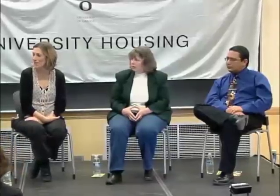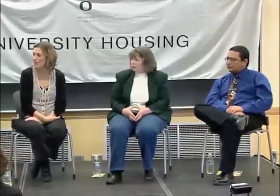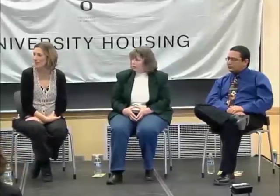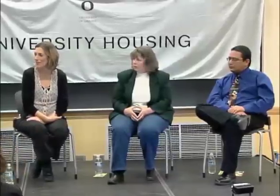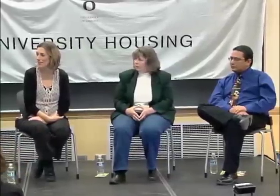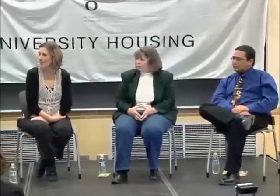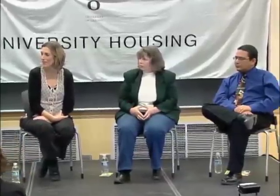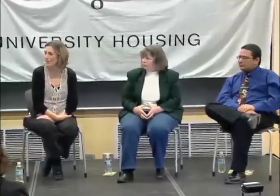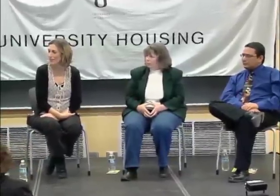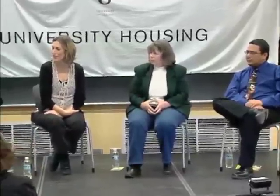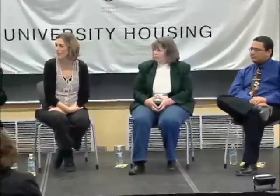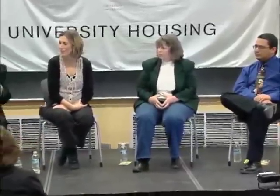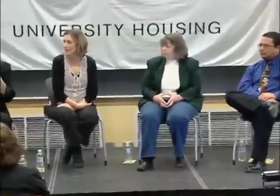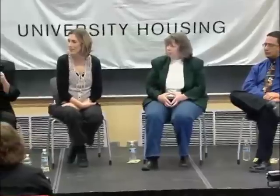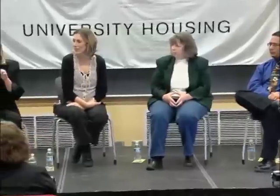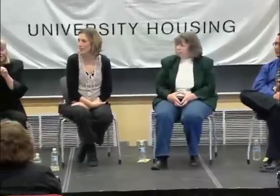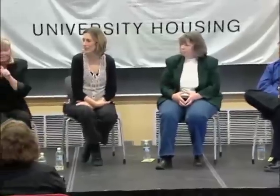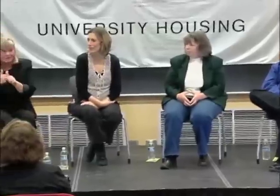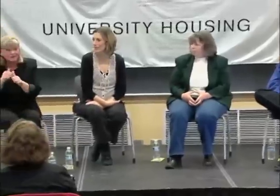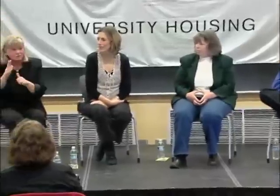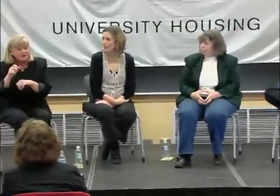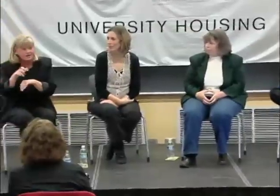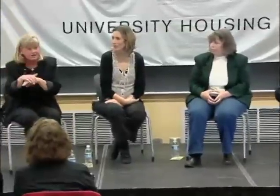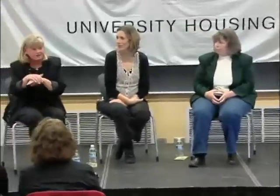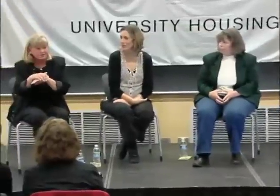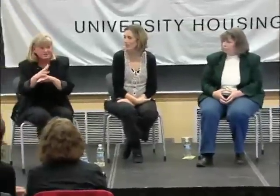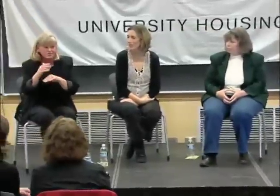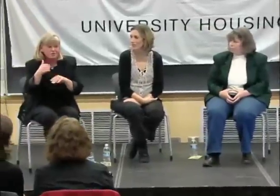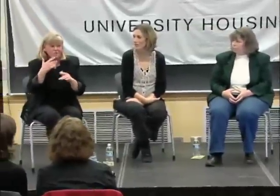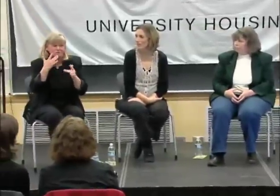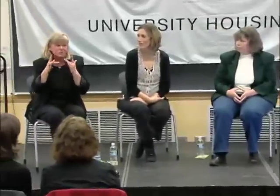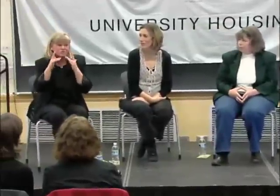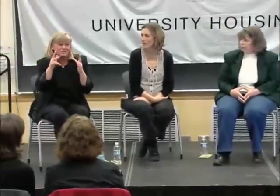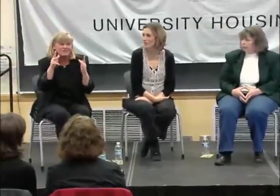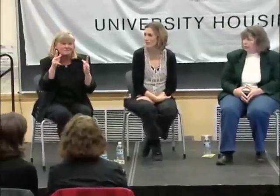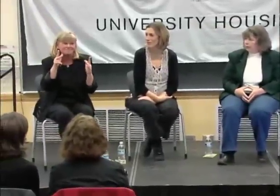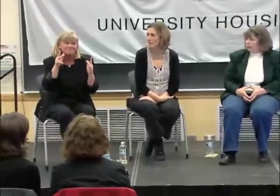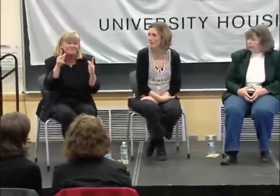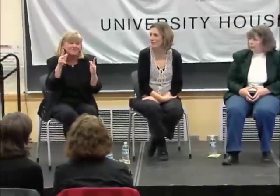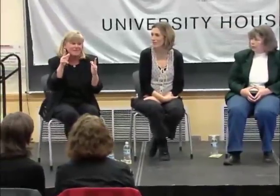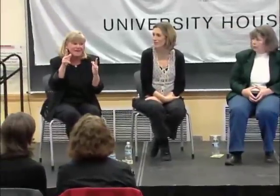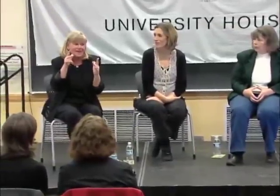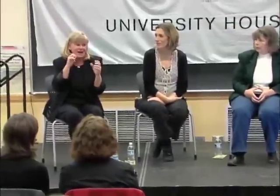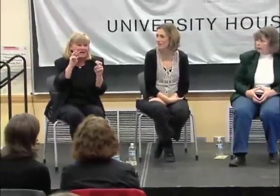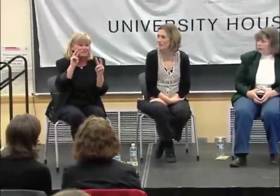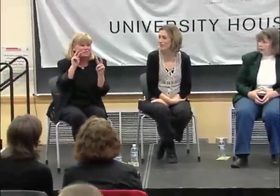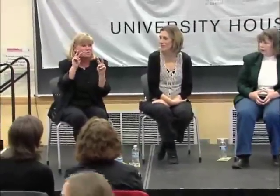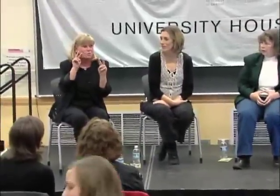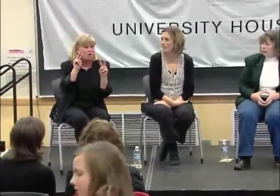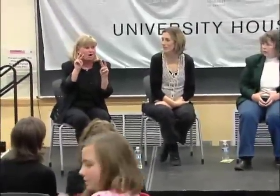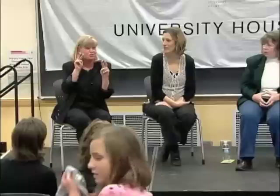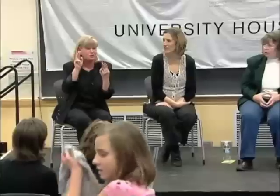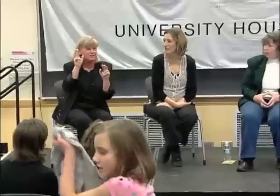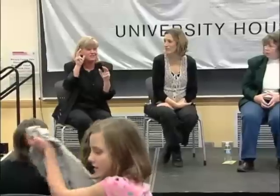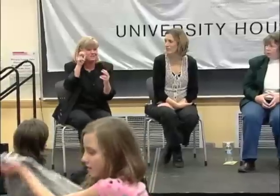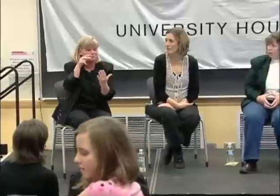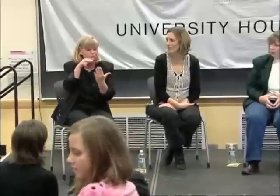language, ASL, was quickly followed by English. And so I'm fortunate that I get to watch, listen,